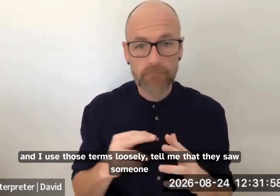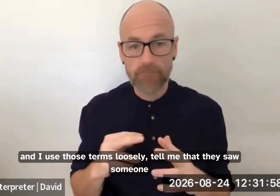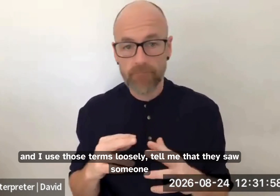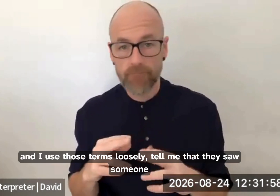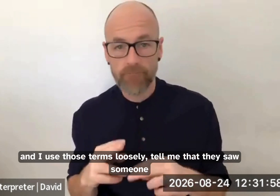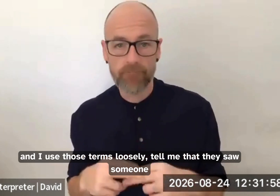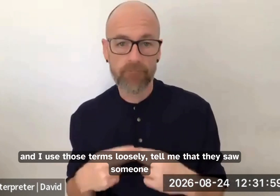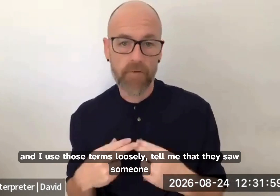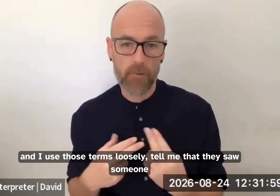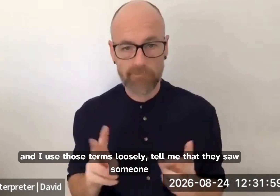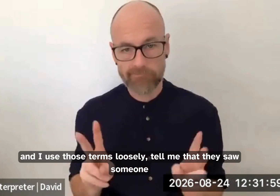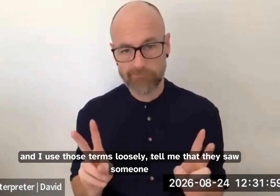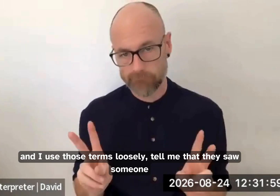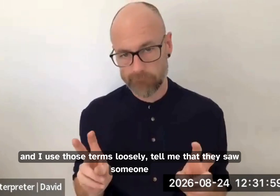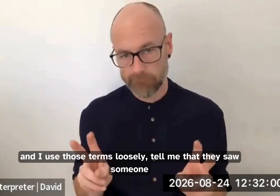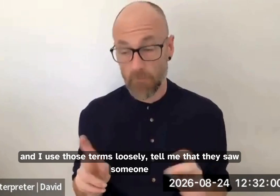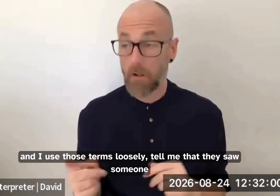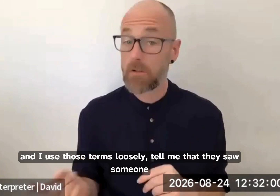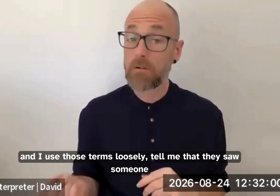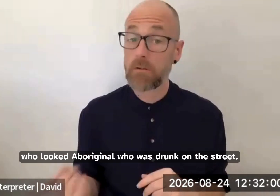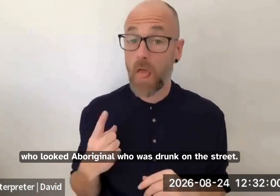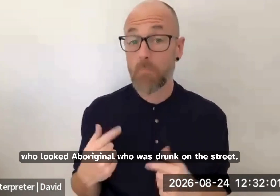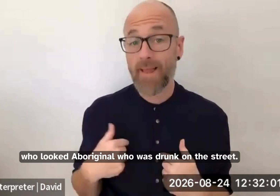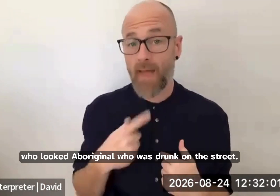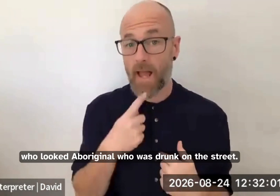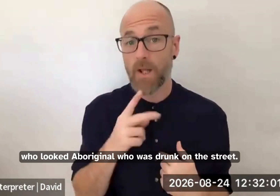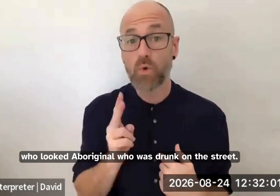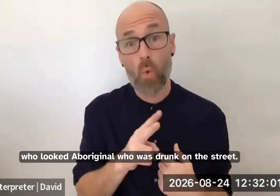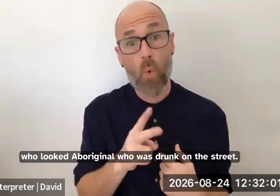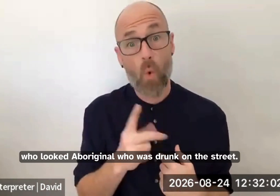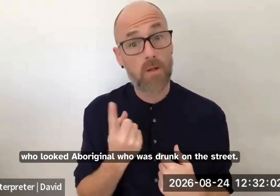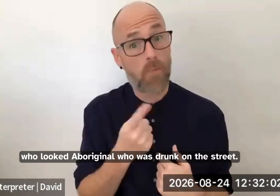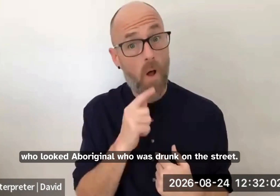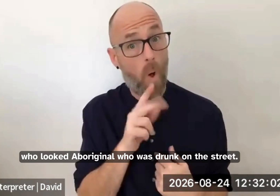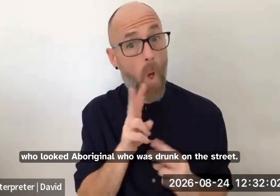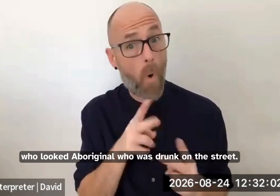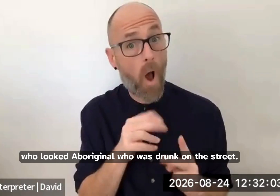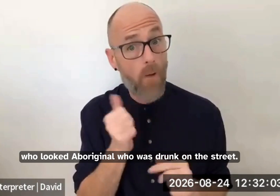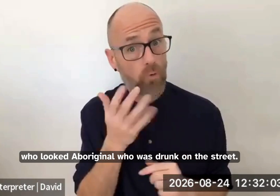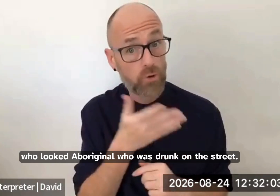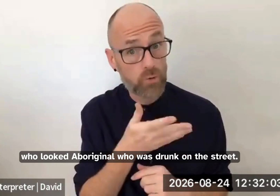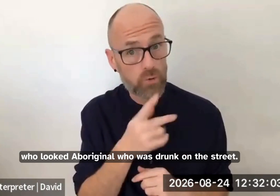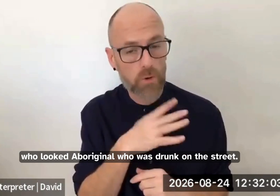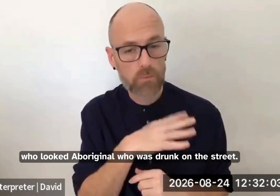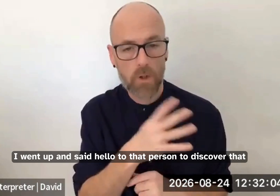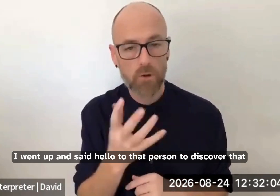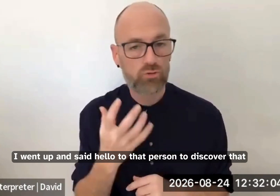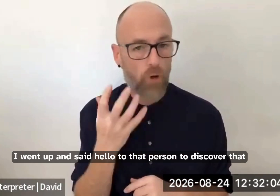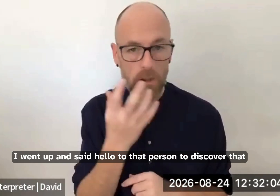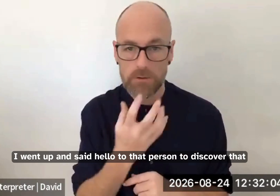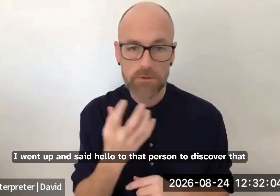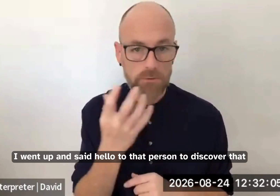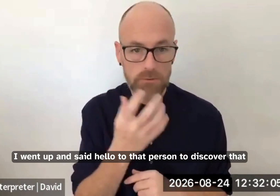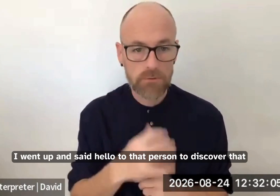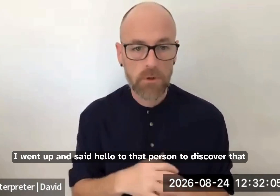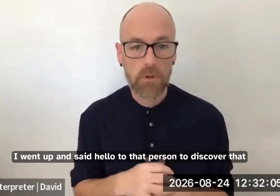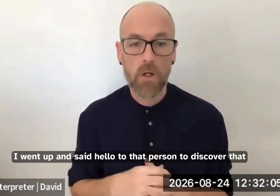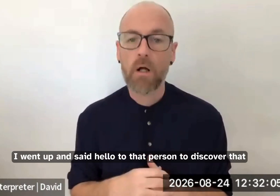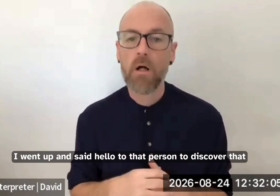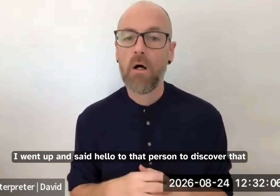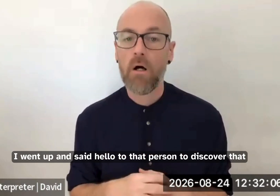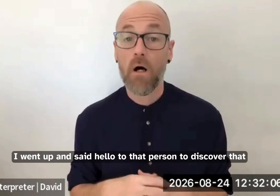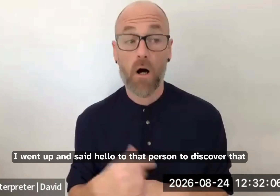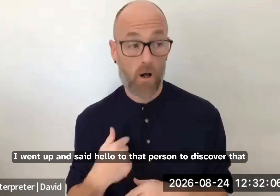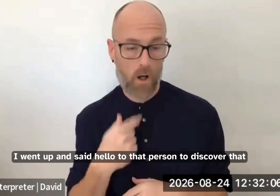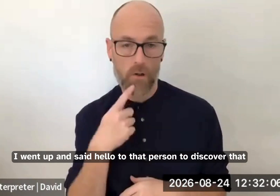terms loosely, tell me that they saw someone who looked Aboriginal who was drunk on the street. I went up and said hello